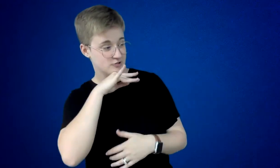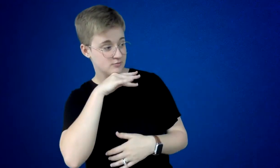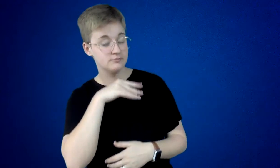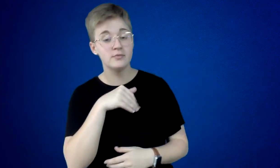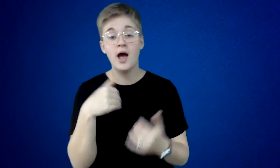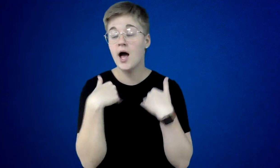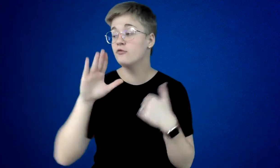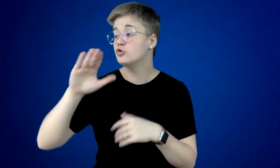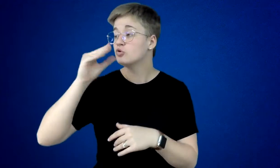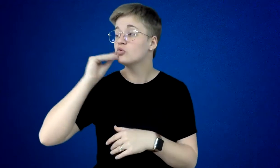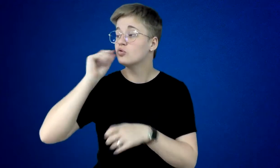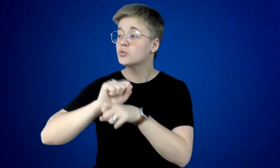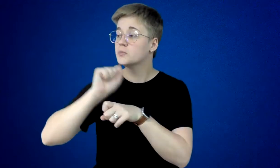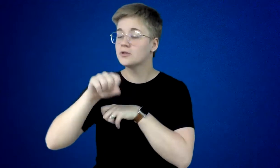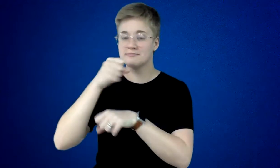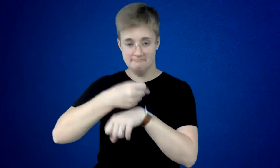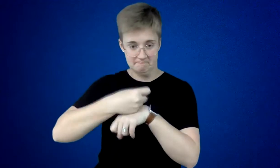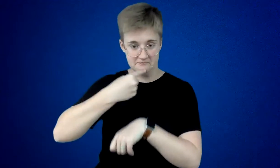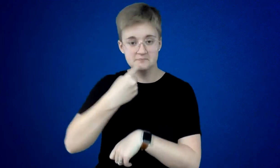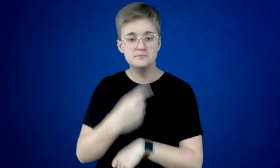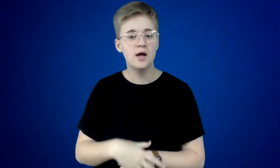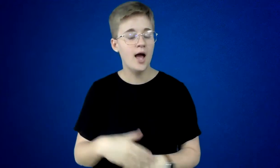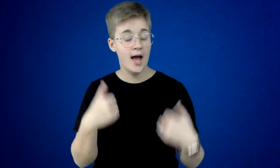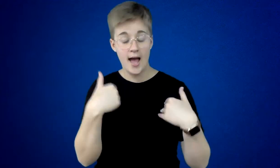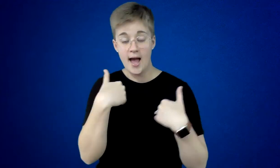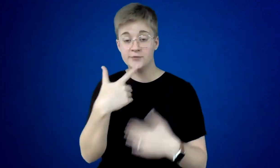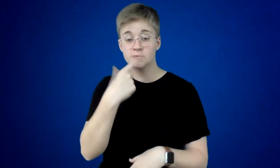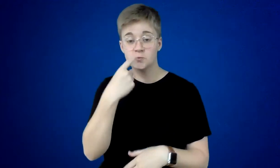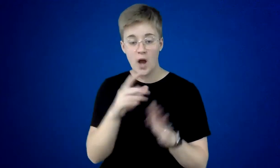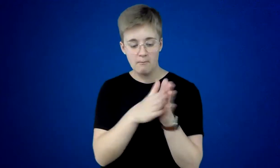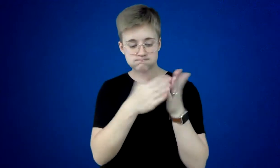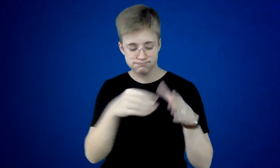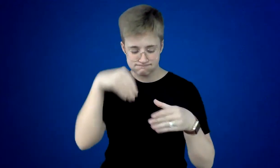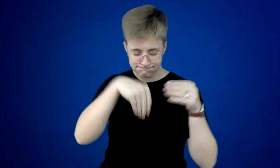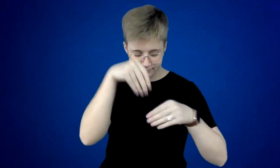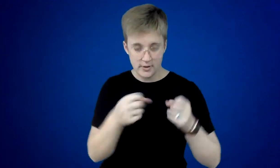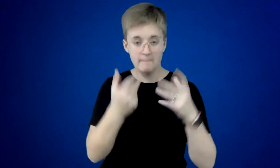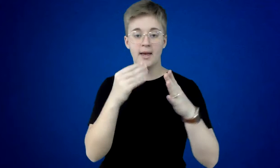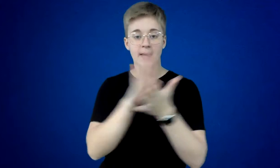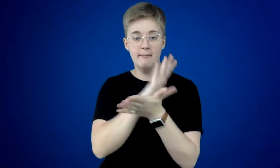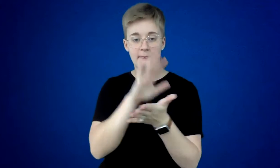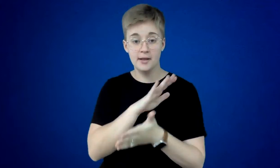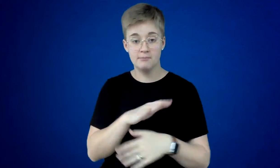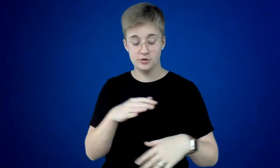said. She held out a red notebook stuffed full of papers. The knuckles on her hand were